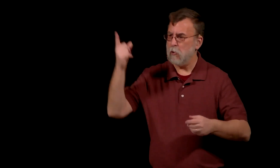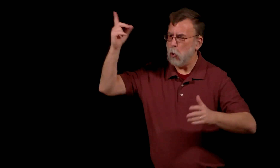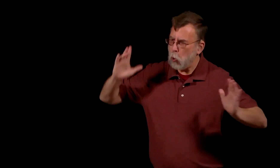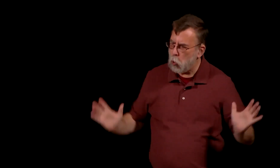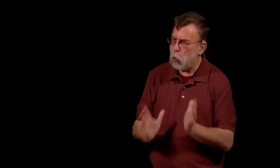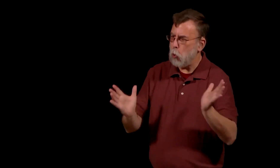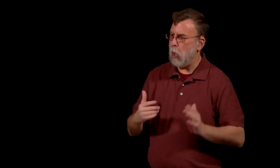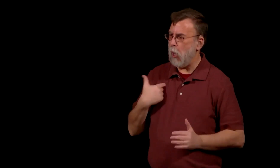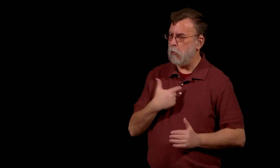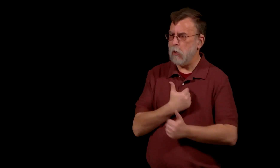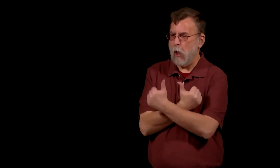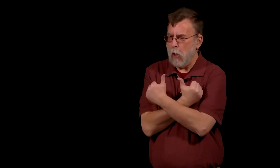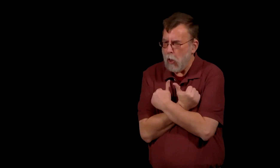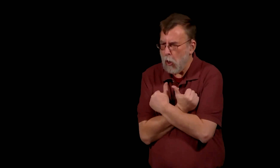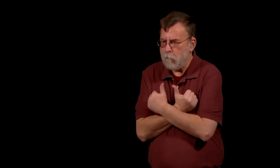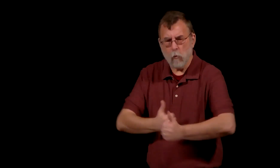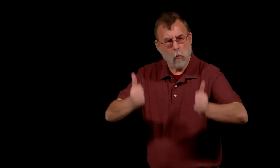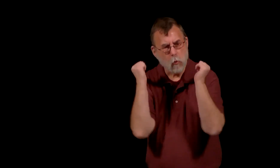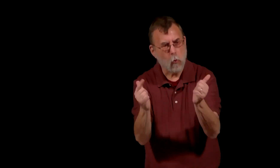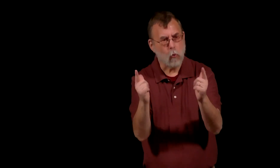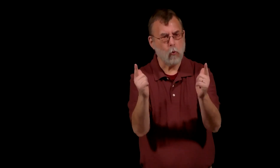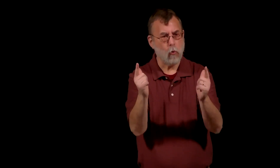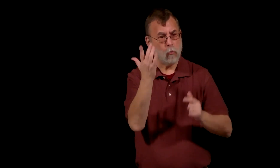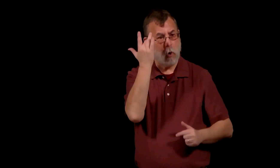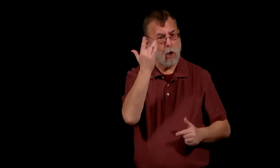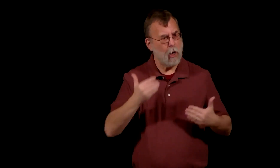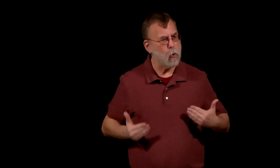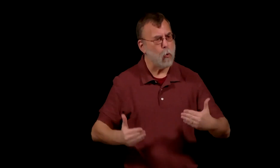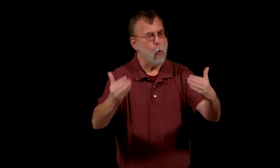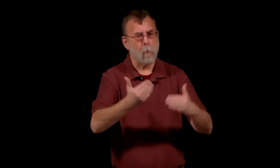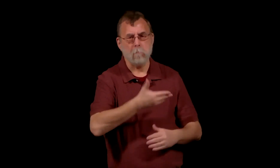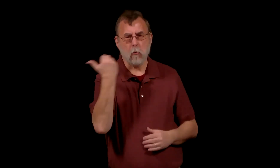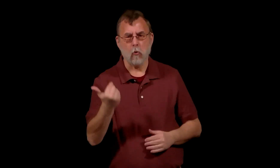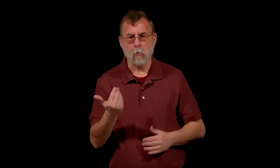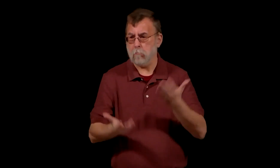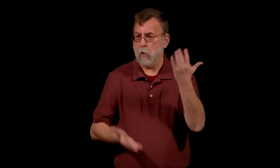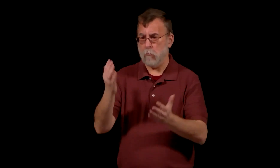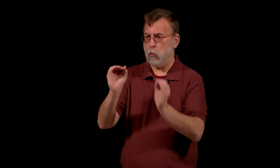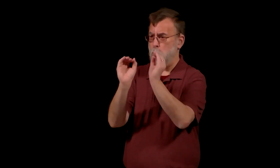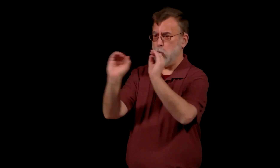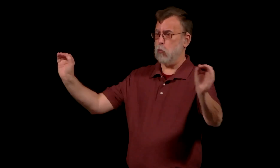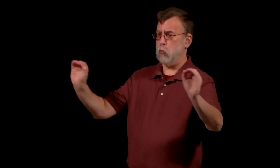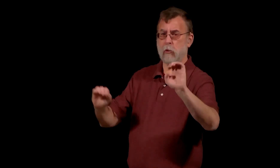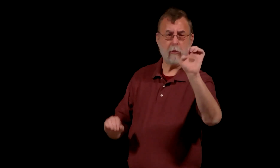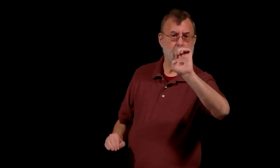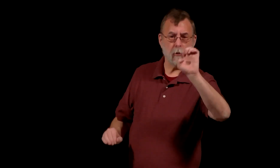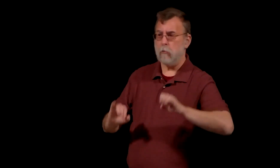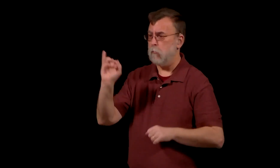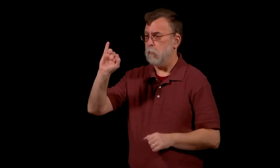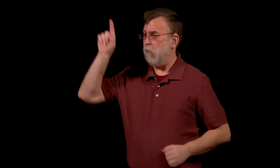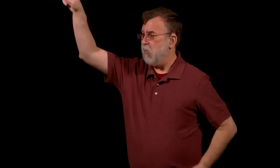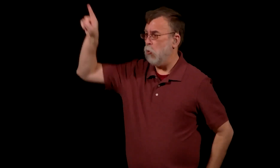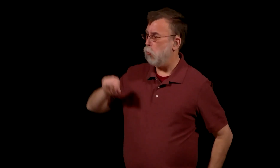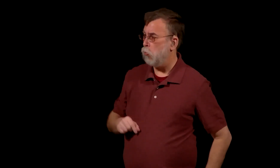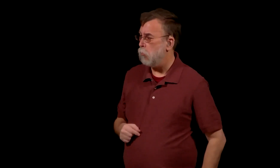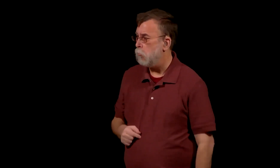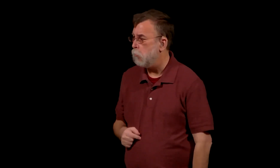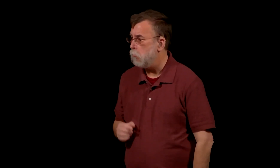time. Encourage us to love all. Maybe we'll all get along better. It's